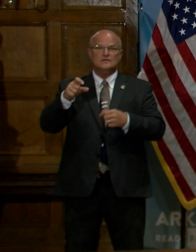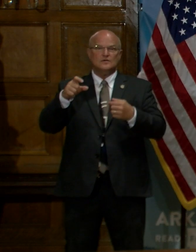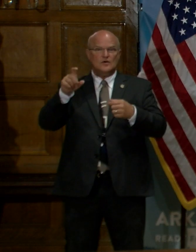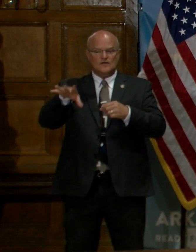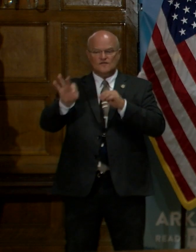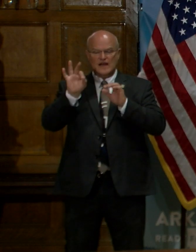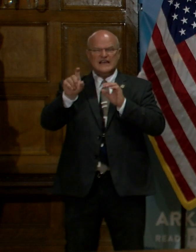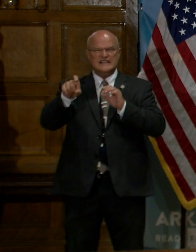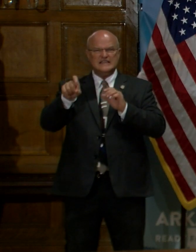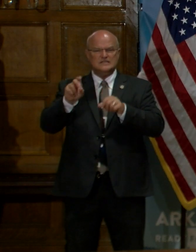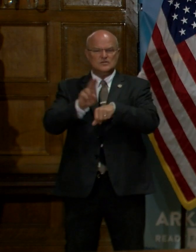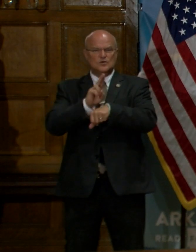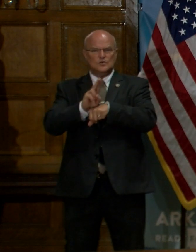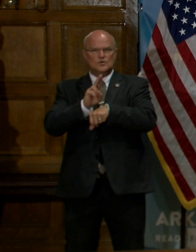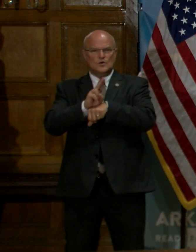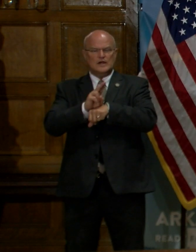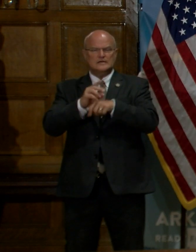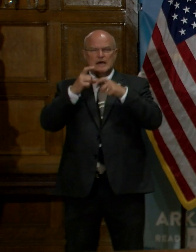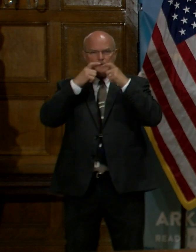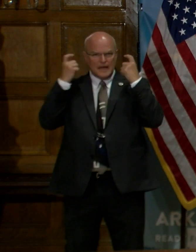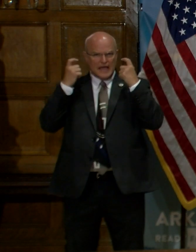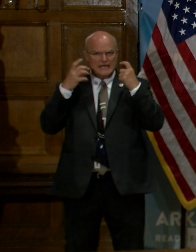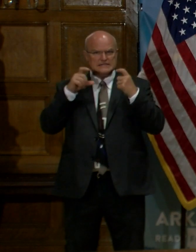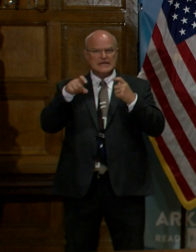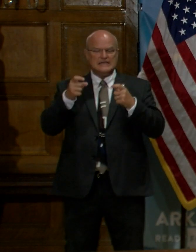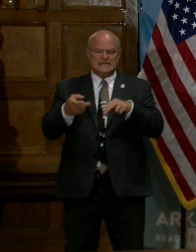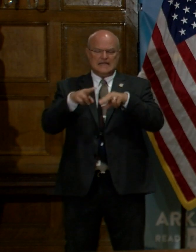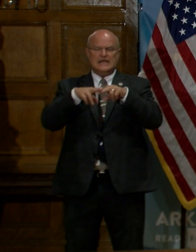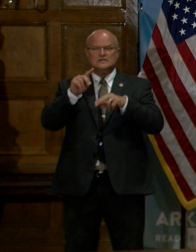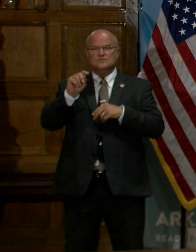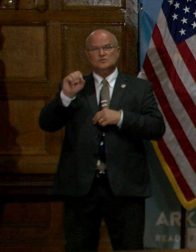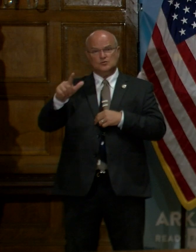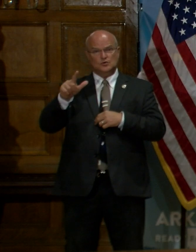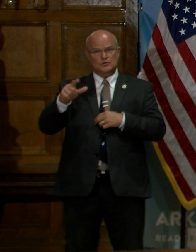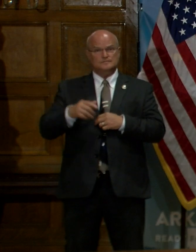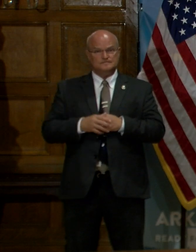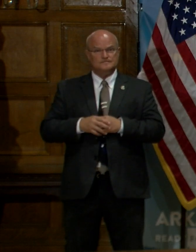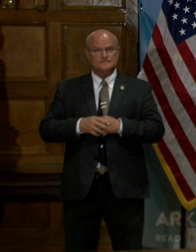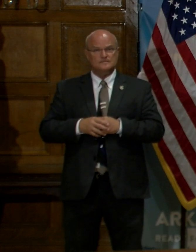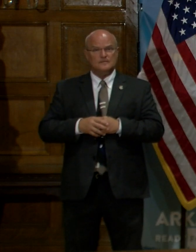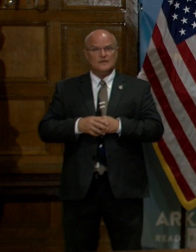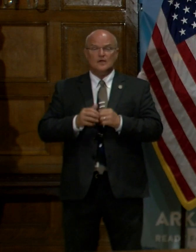the need to enforce the wearing of masks and need an extra tool at their disposal.